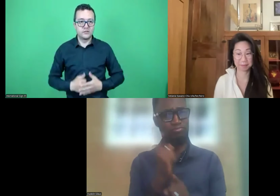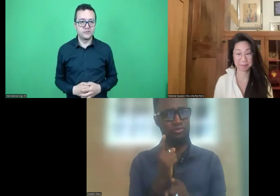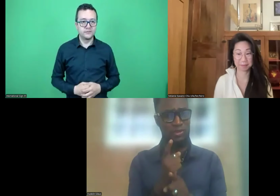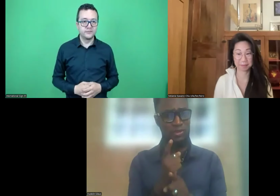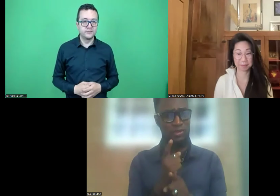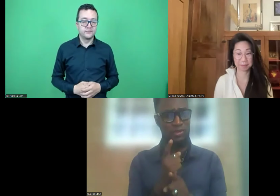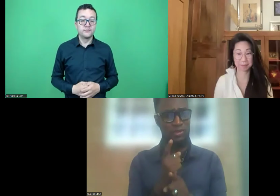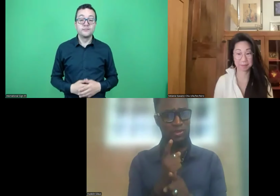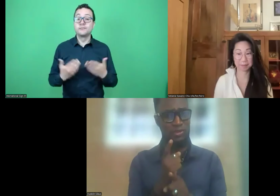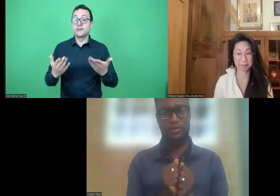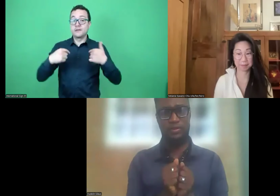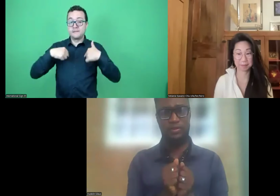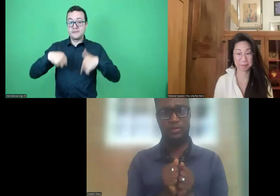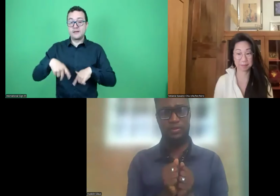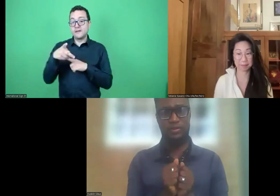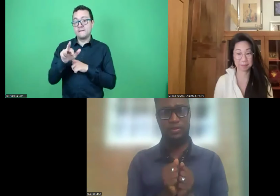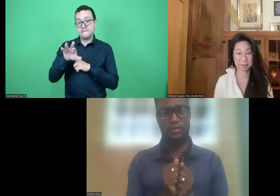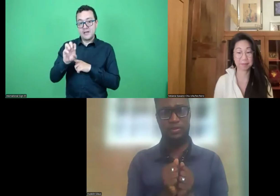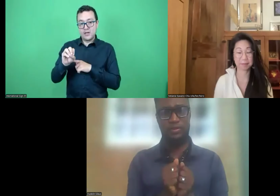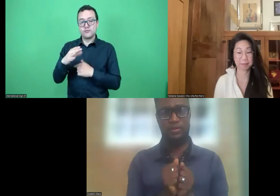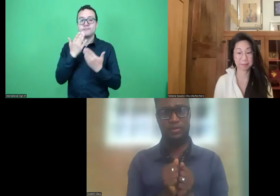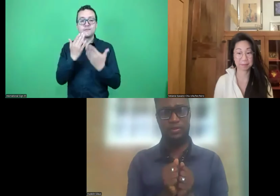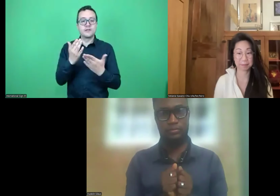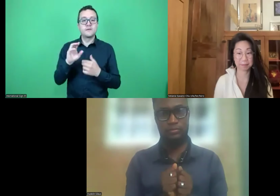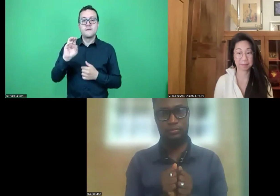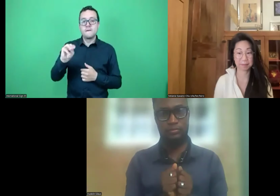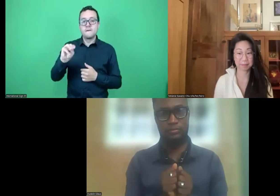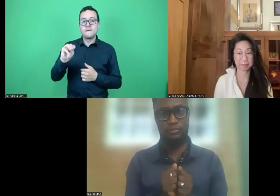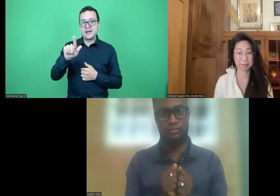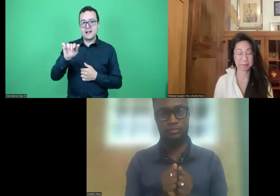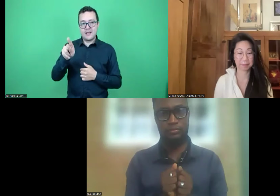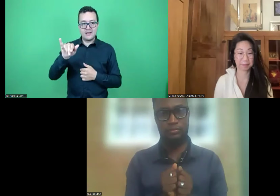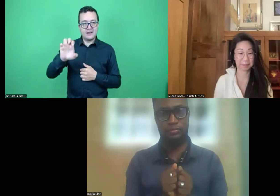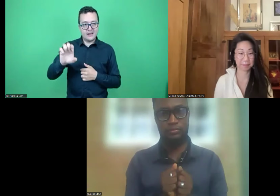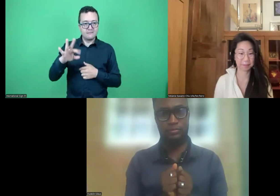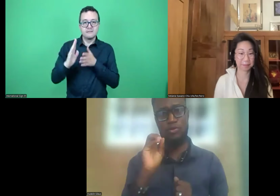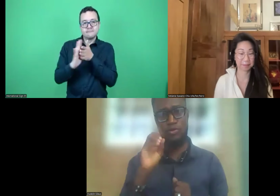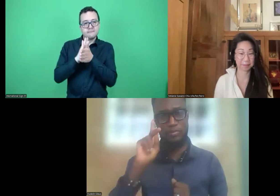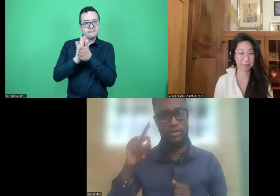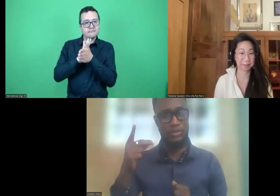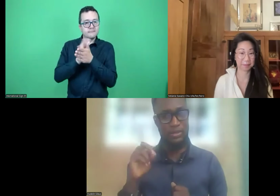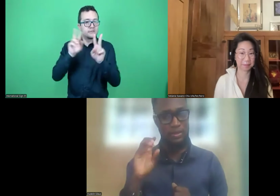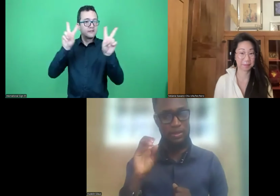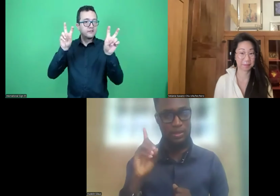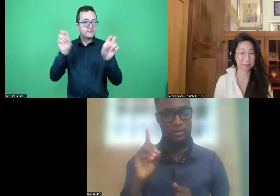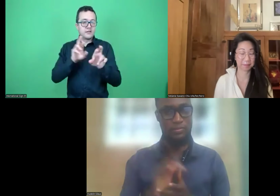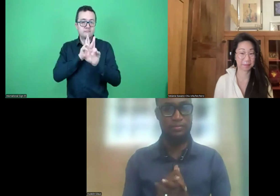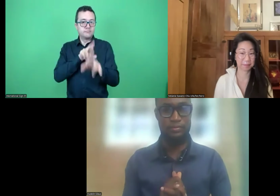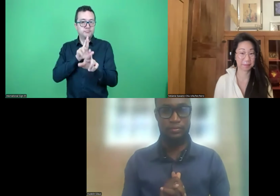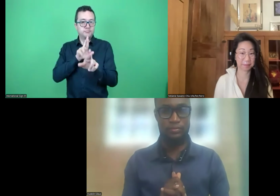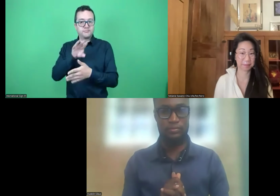This is Pedro speaking. Thank you so much, Melanie, for walking us through the main results, main findings of the